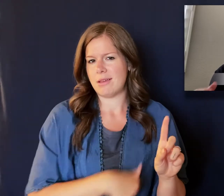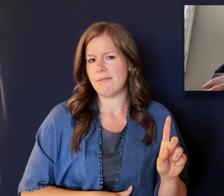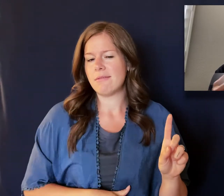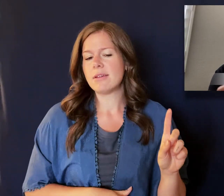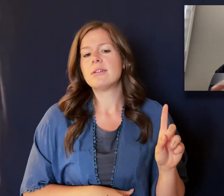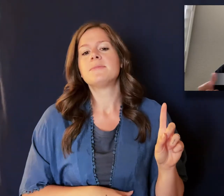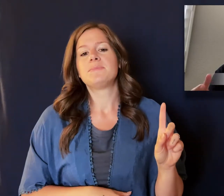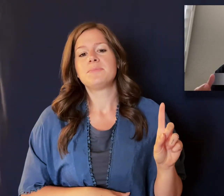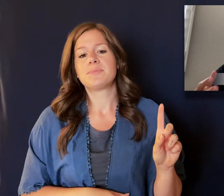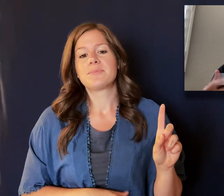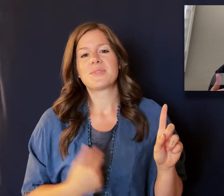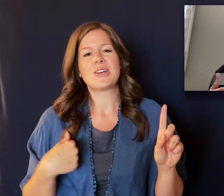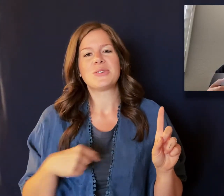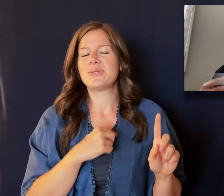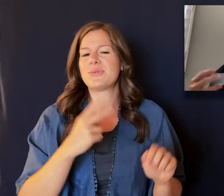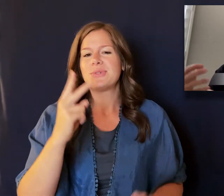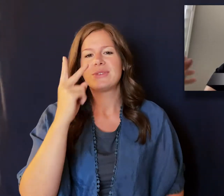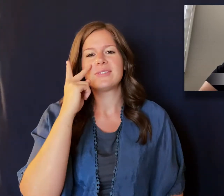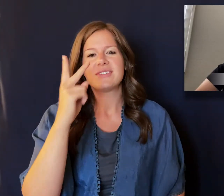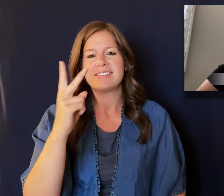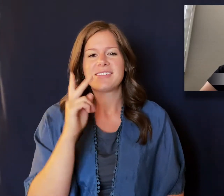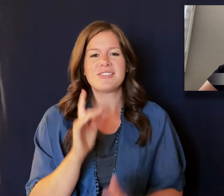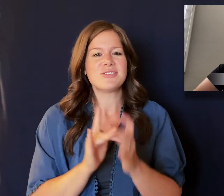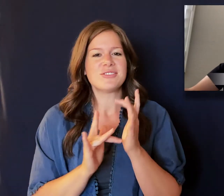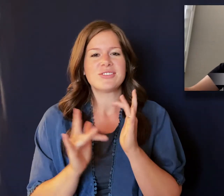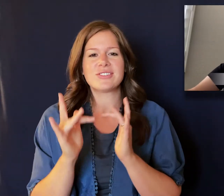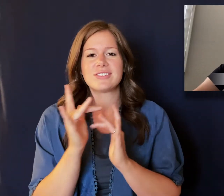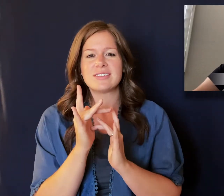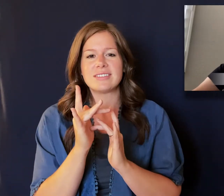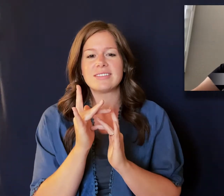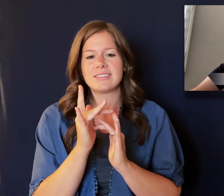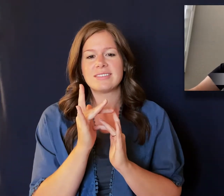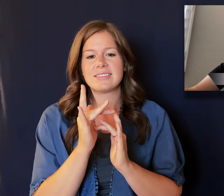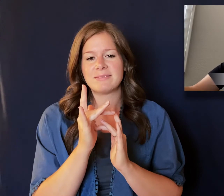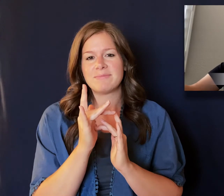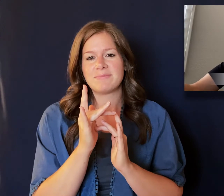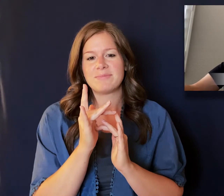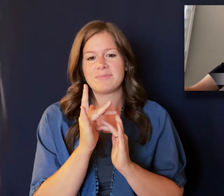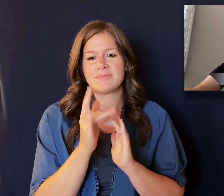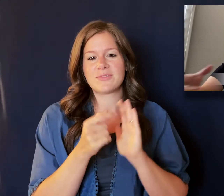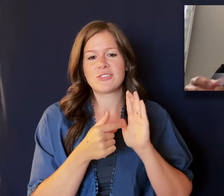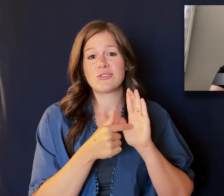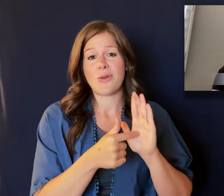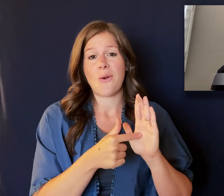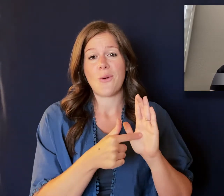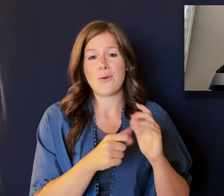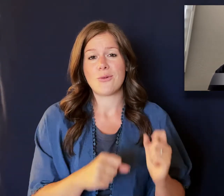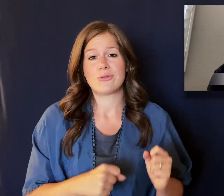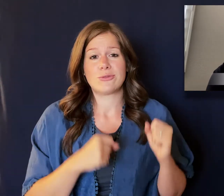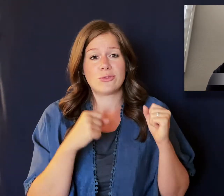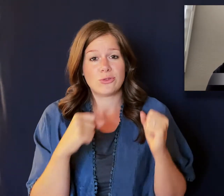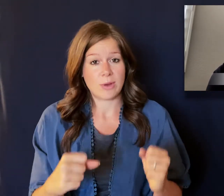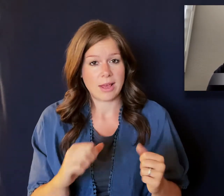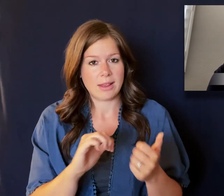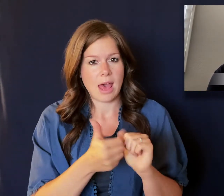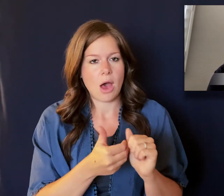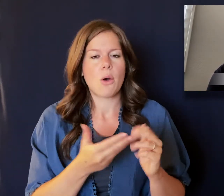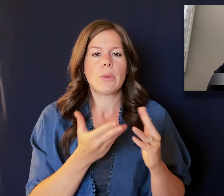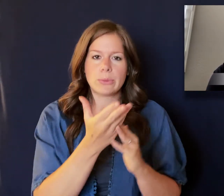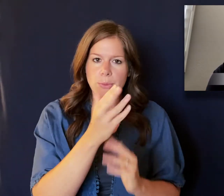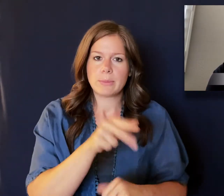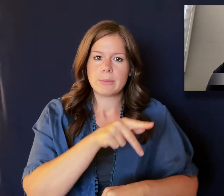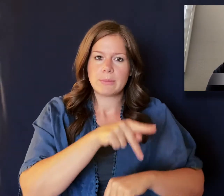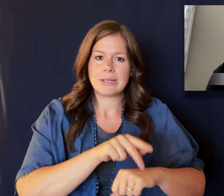And in essence, we see Jesus' strength through Peter's weakness, which is just such a wonderful